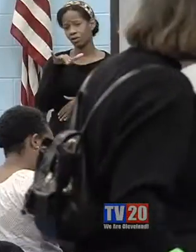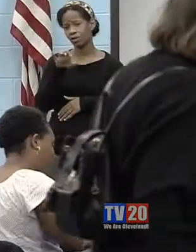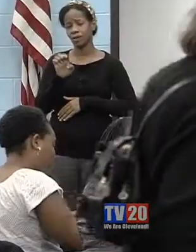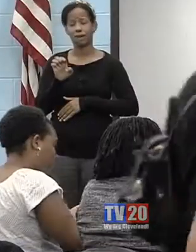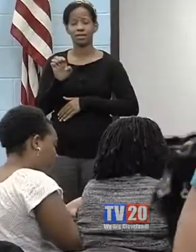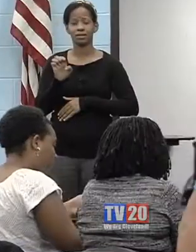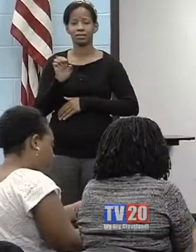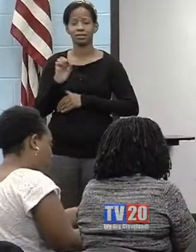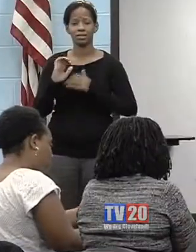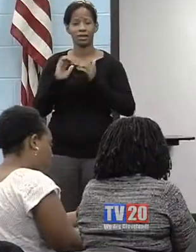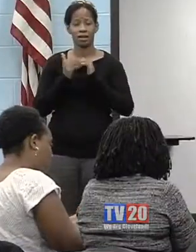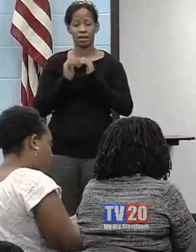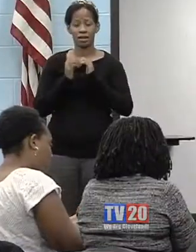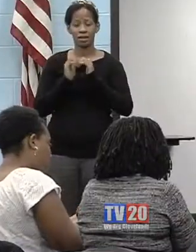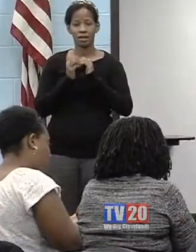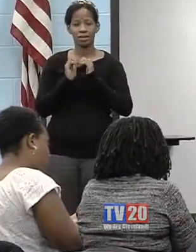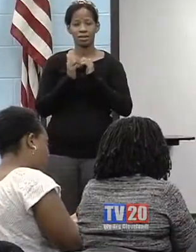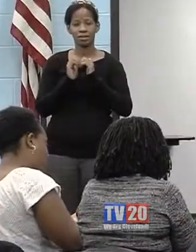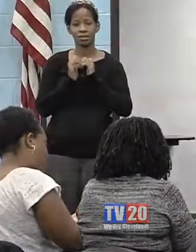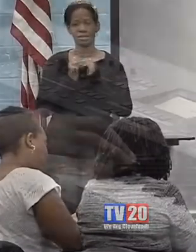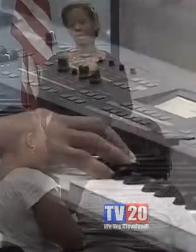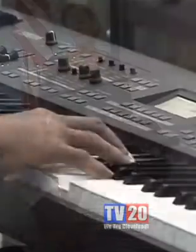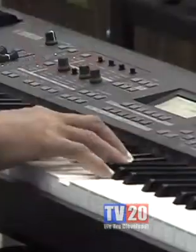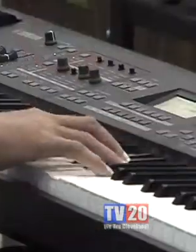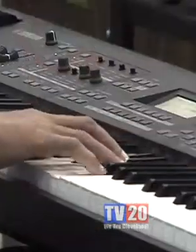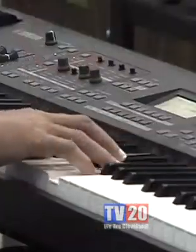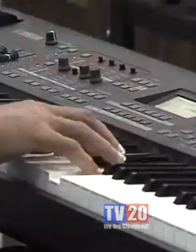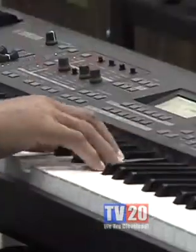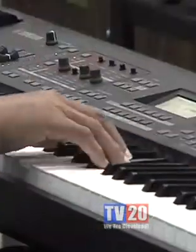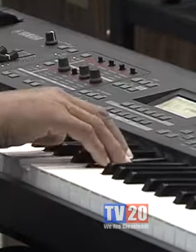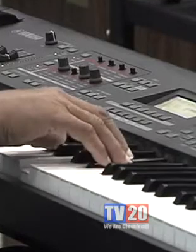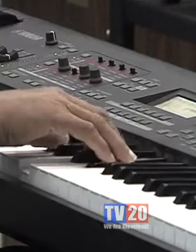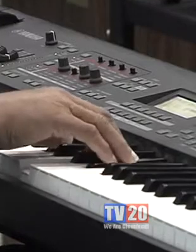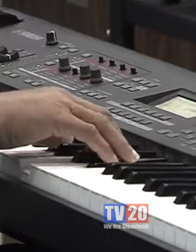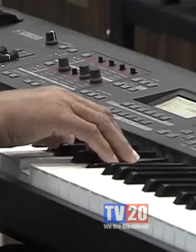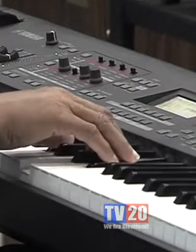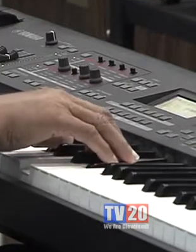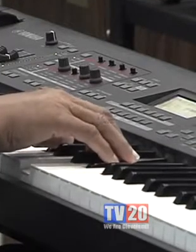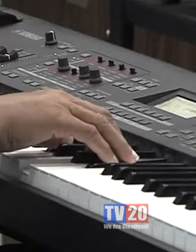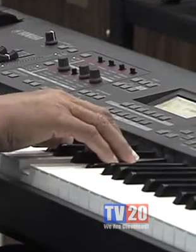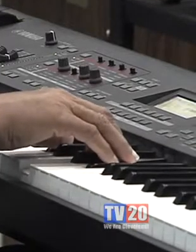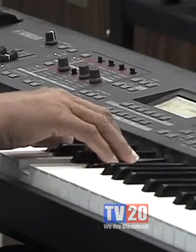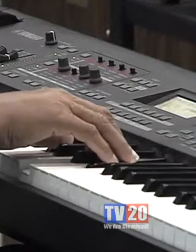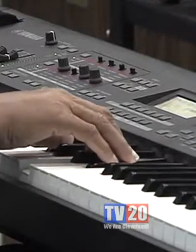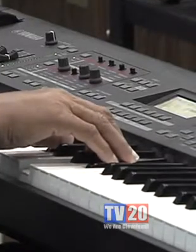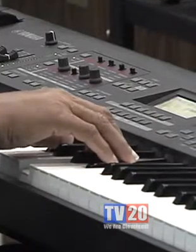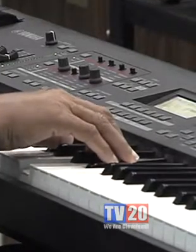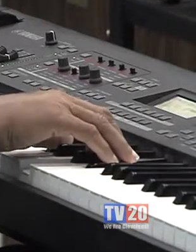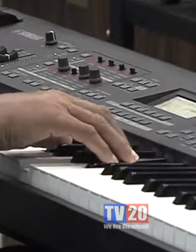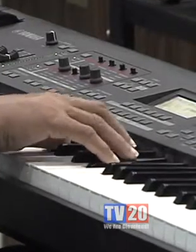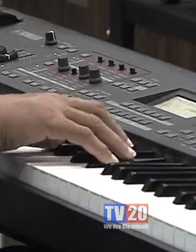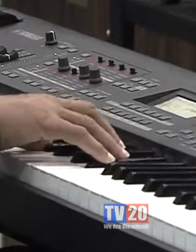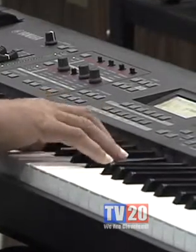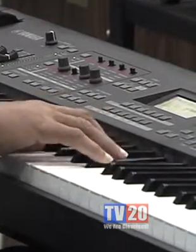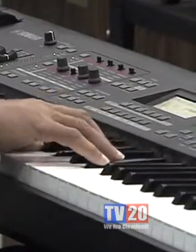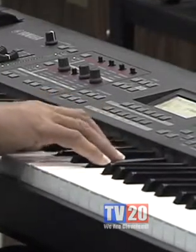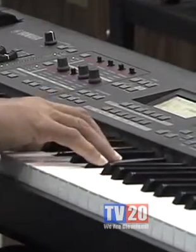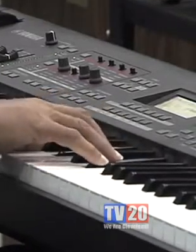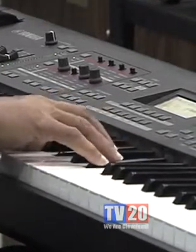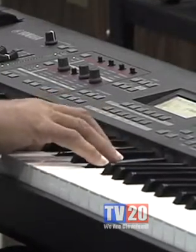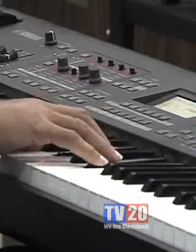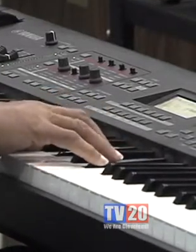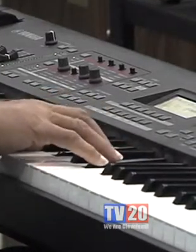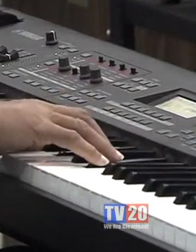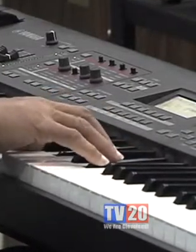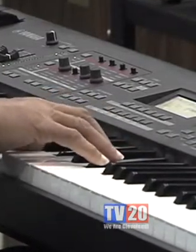Amazing Grace, how sweet the